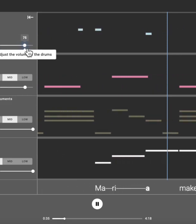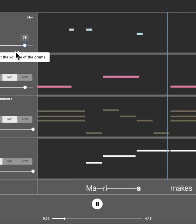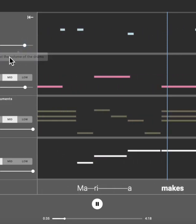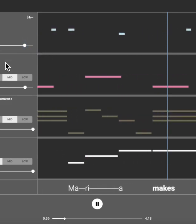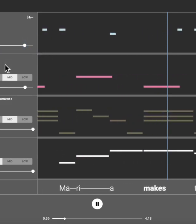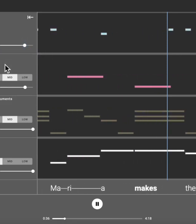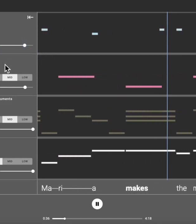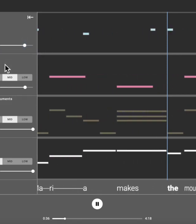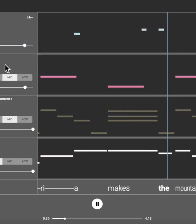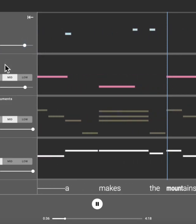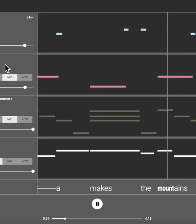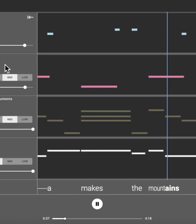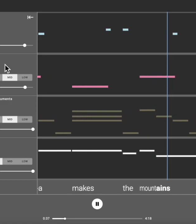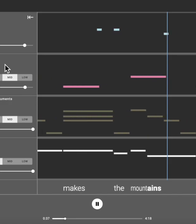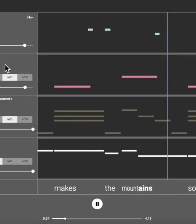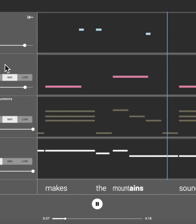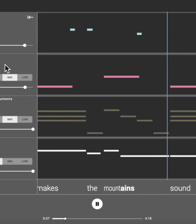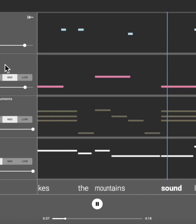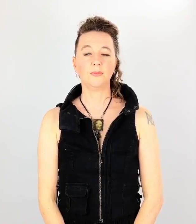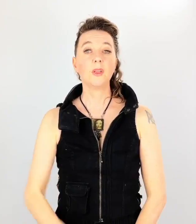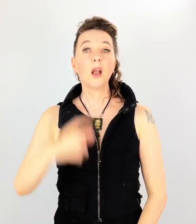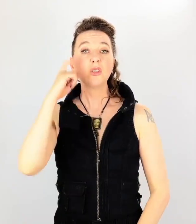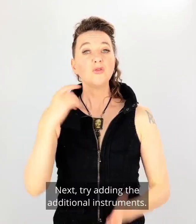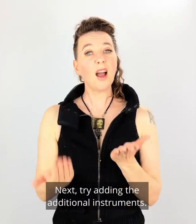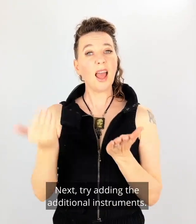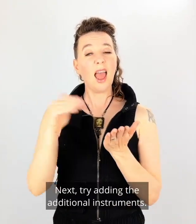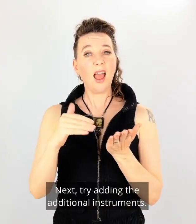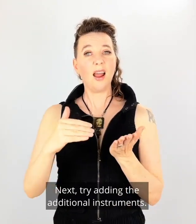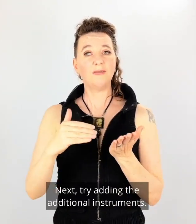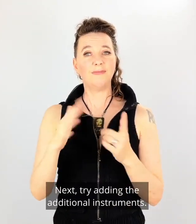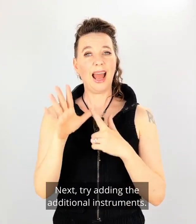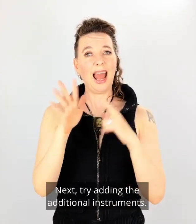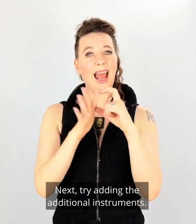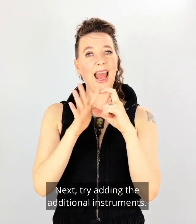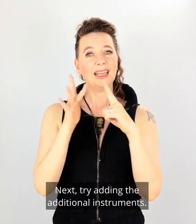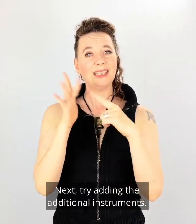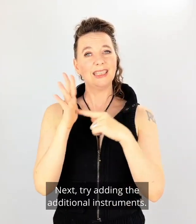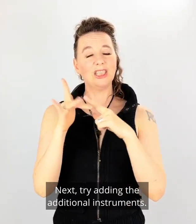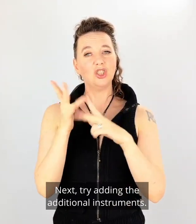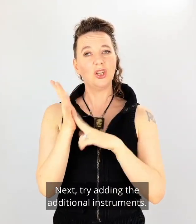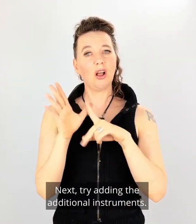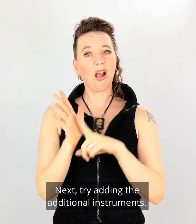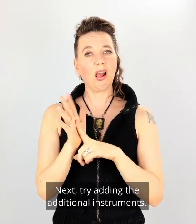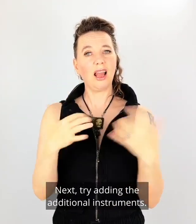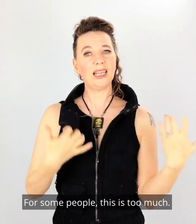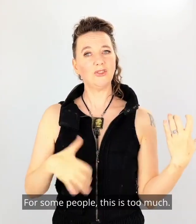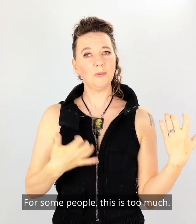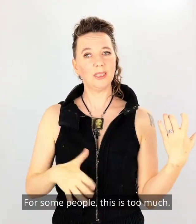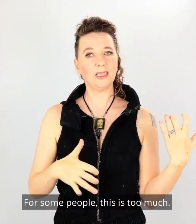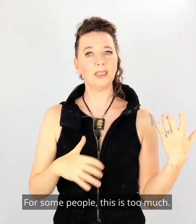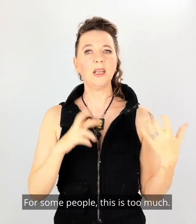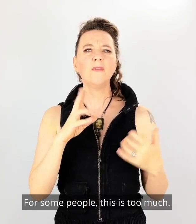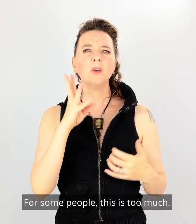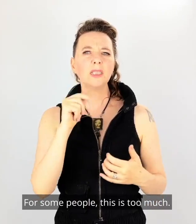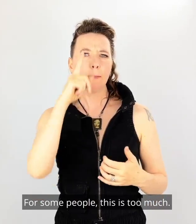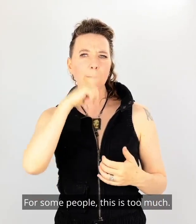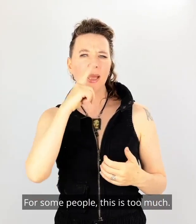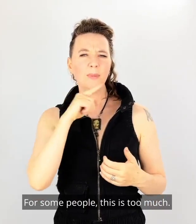Mariah makes the mountains. Next, try adding the additional instruments. For some people, this is too much.